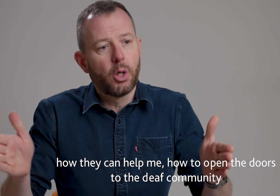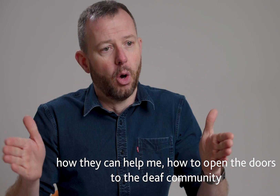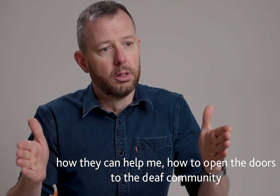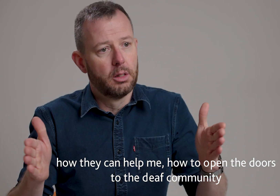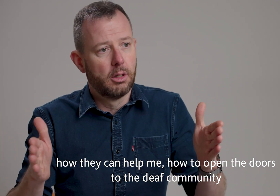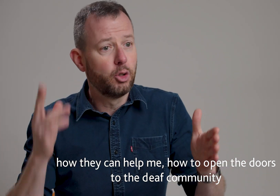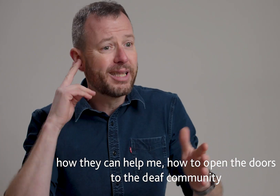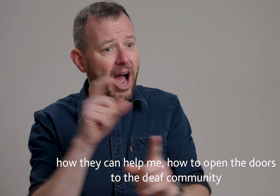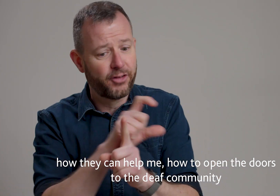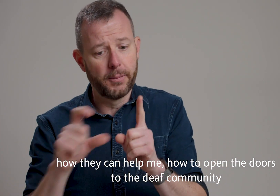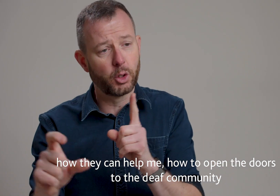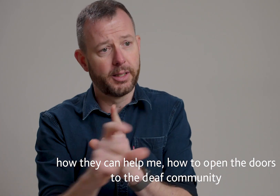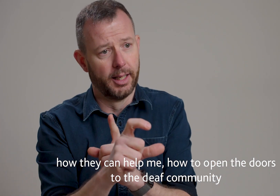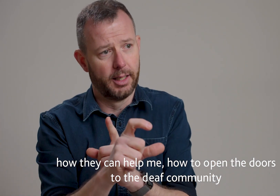door to the deaf community.